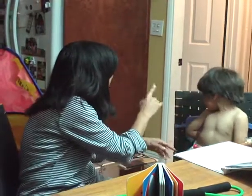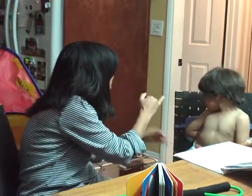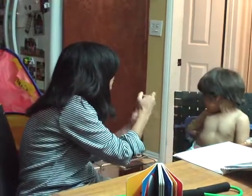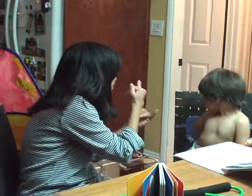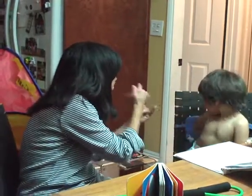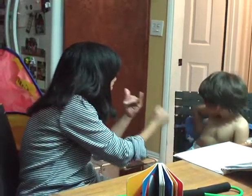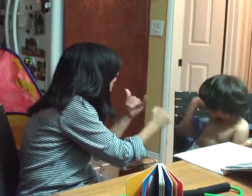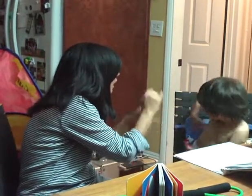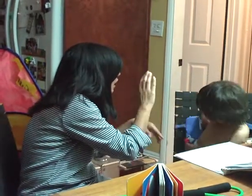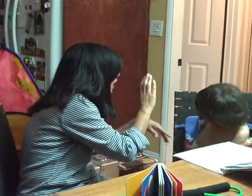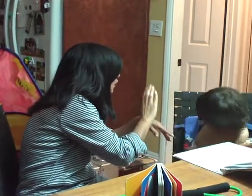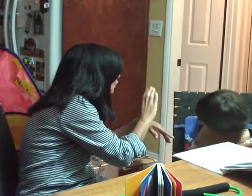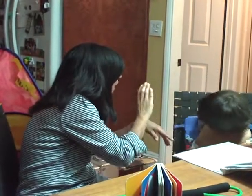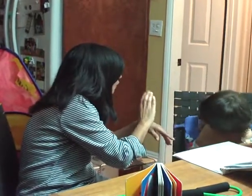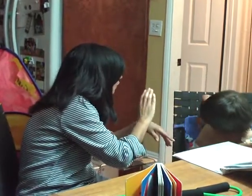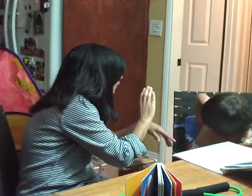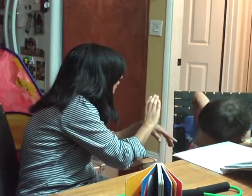Last one, Christopher. You have...